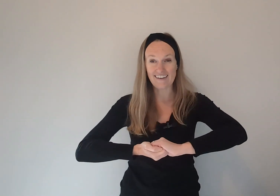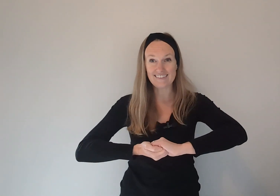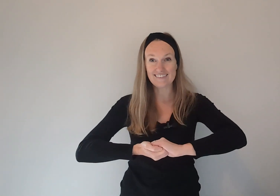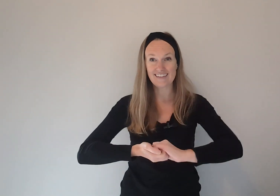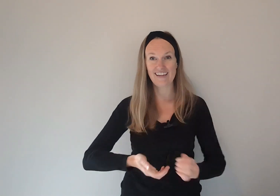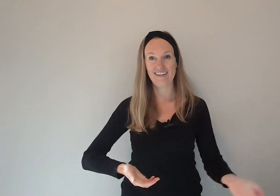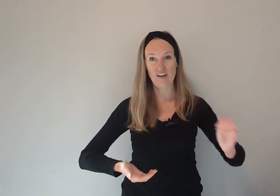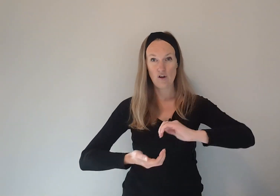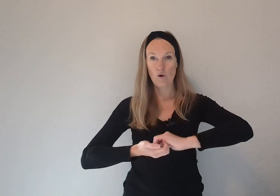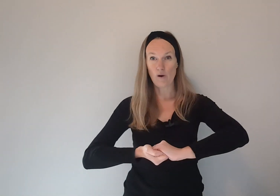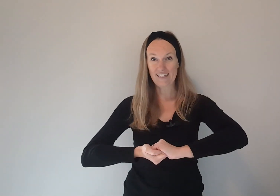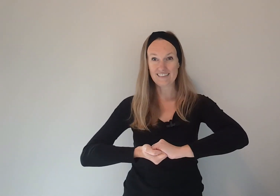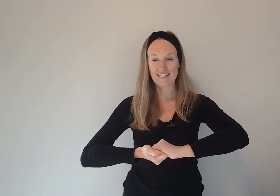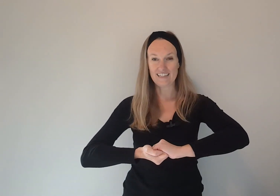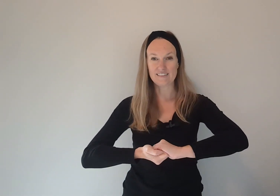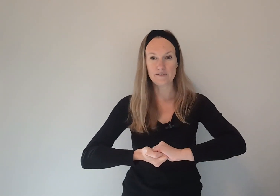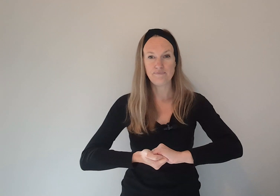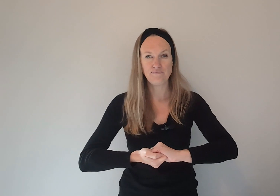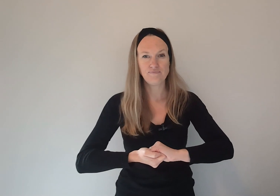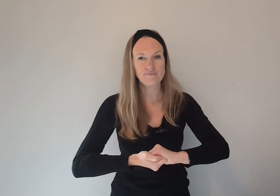Reconciled. Okay? Reconciled.